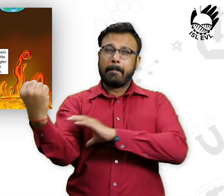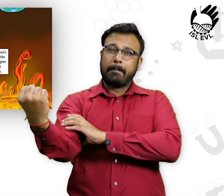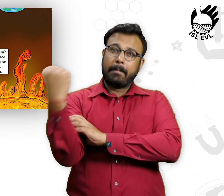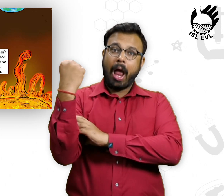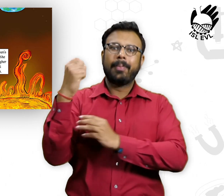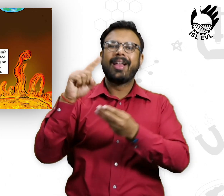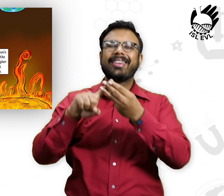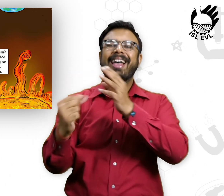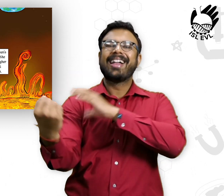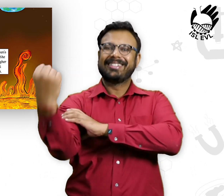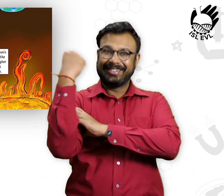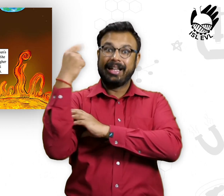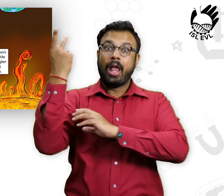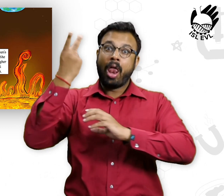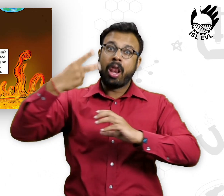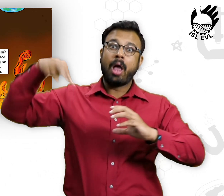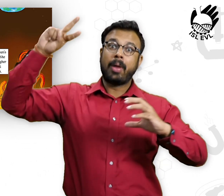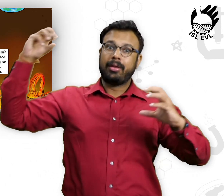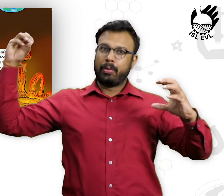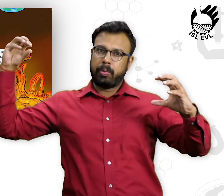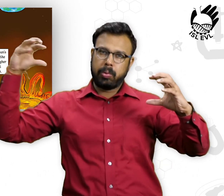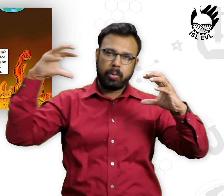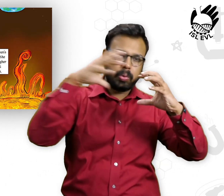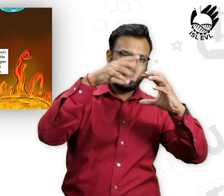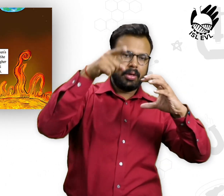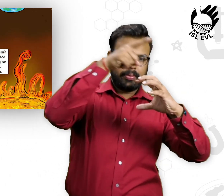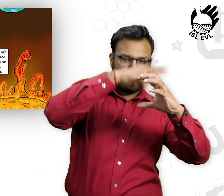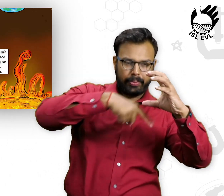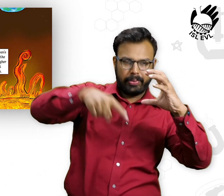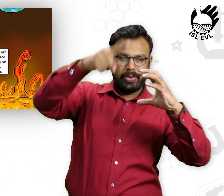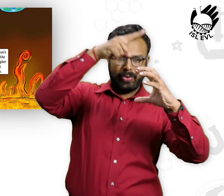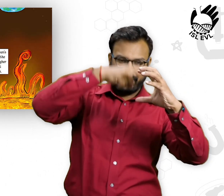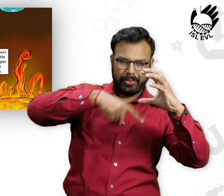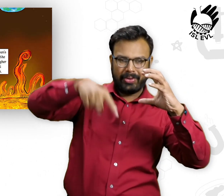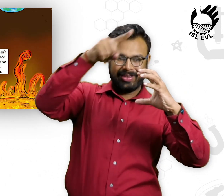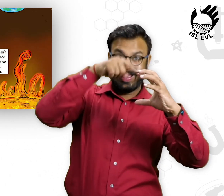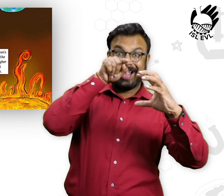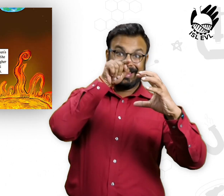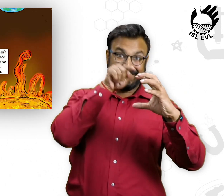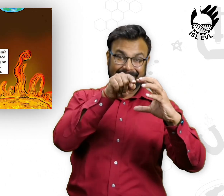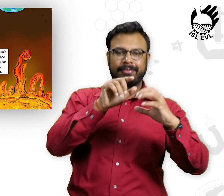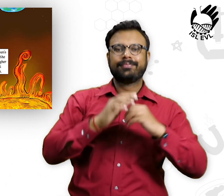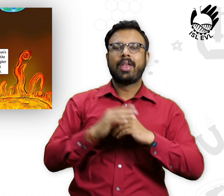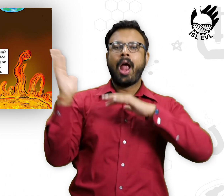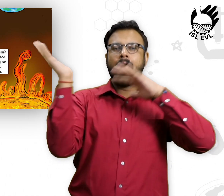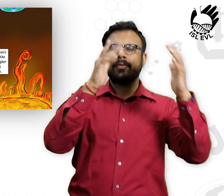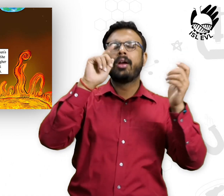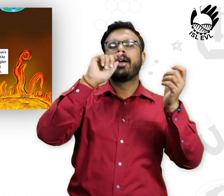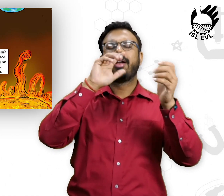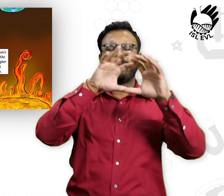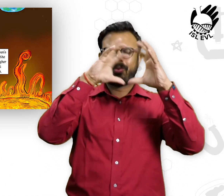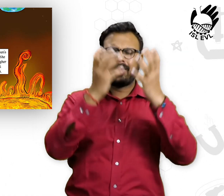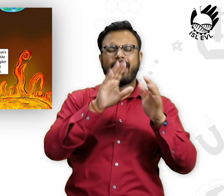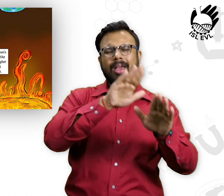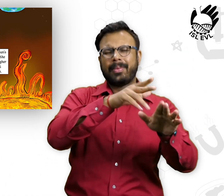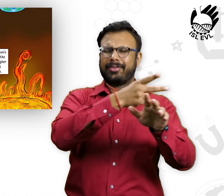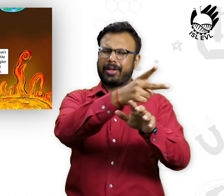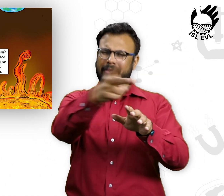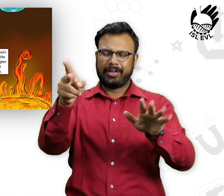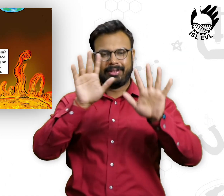Climate on Earth is dependent on many factors. The sun is our primary source of energy. The position as well as rotation of our